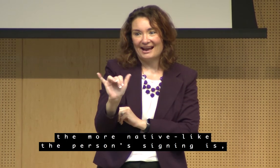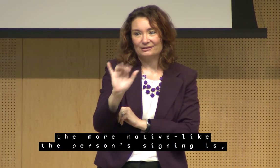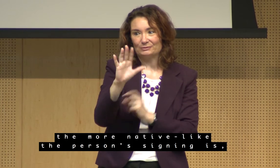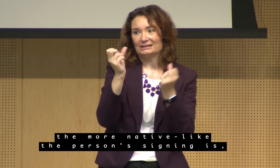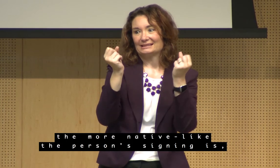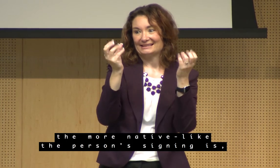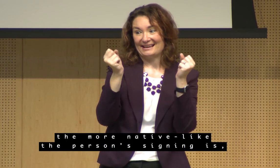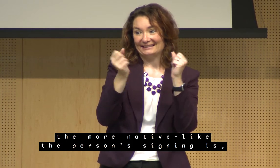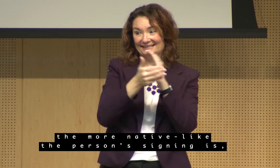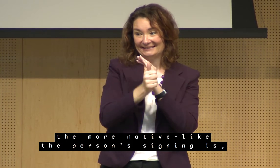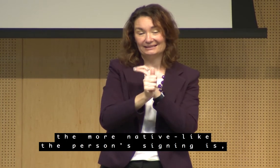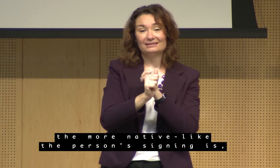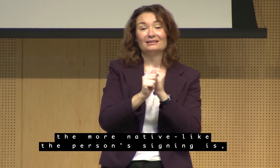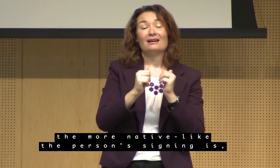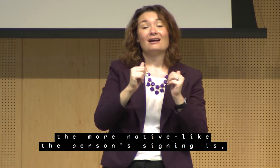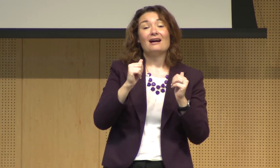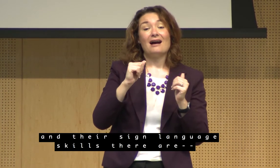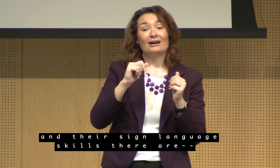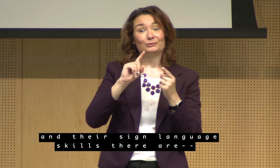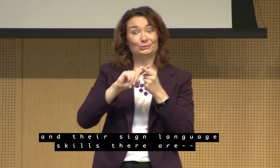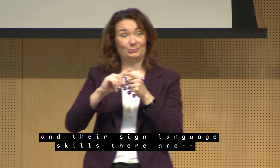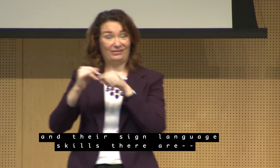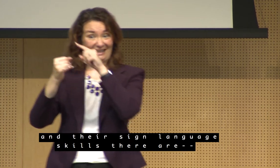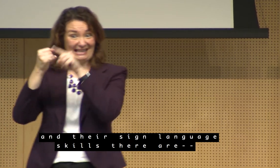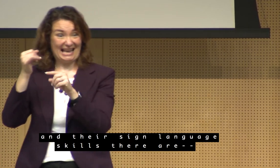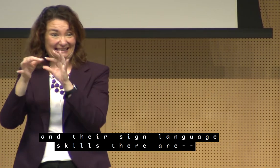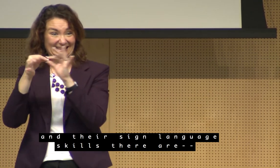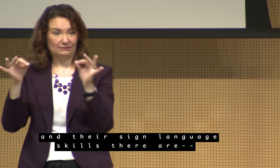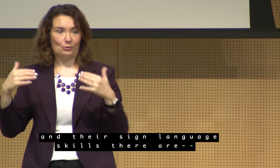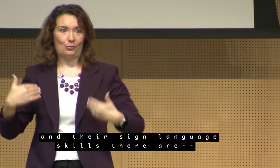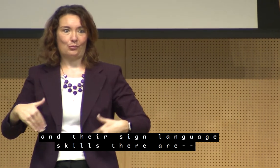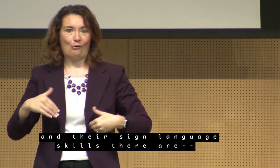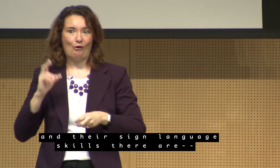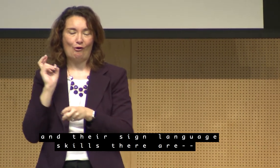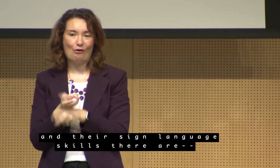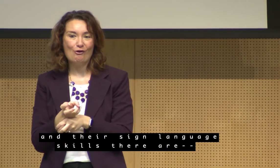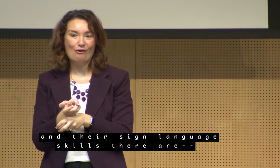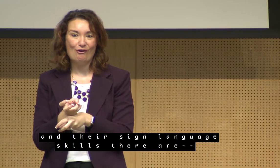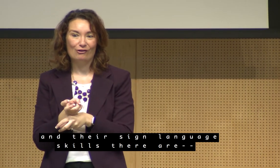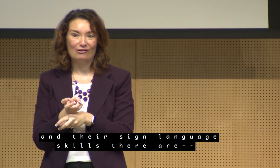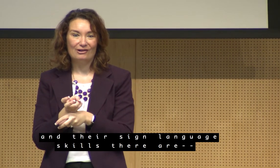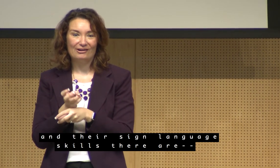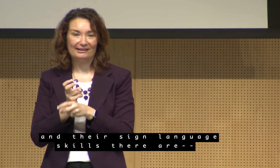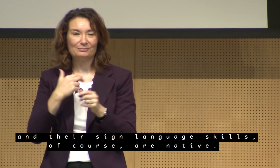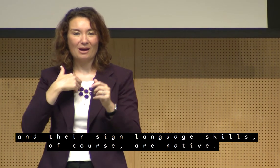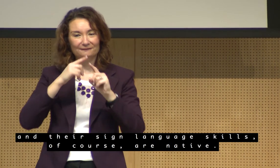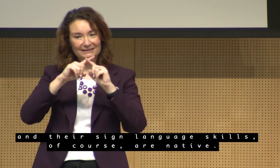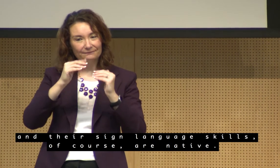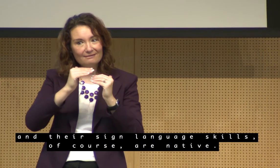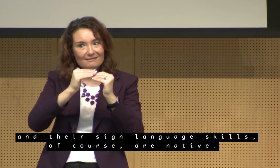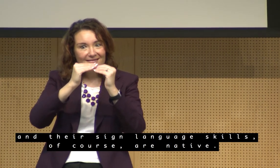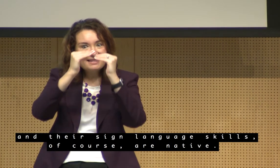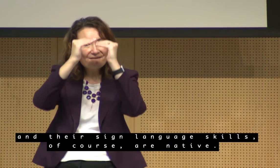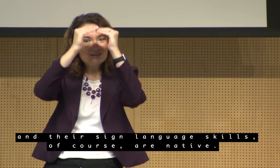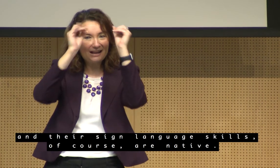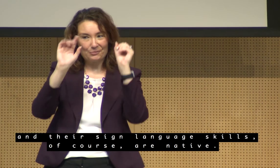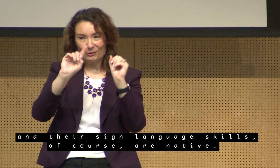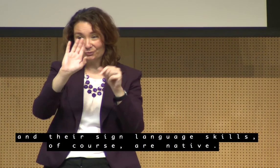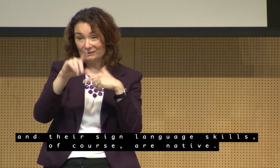person signing is, and are their sign language and their sign language skills there are, and their sign language skills, of course, are native. We start at a